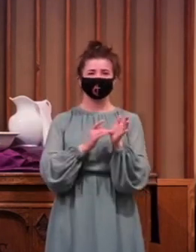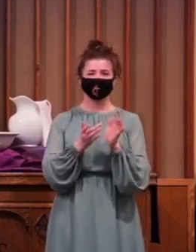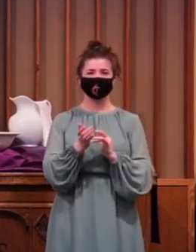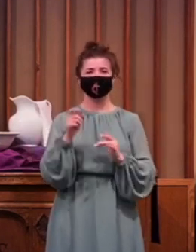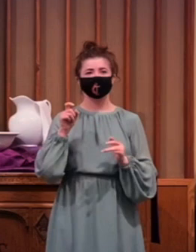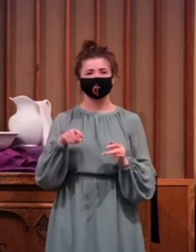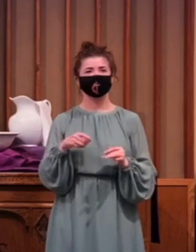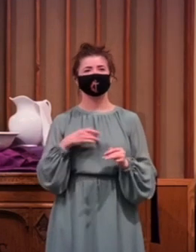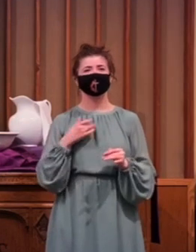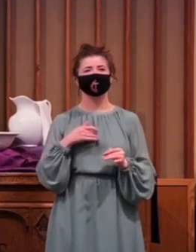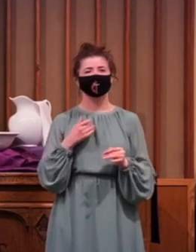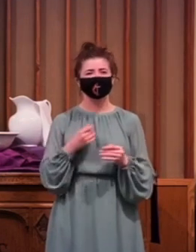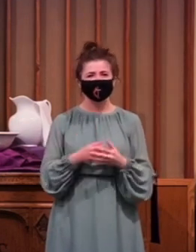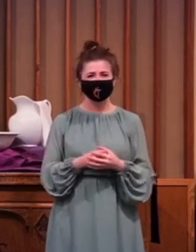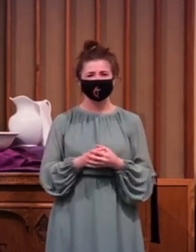must have felt.